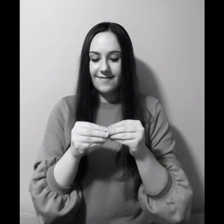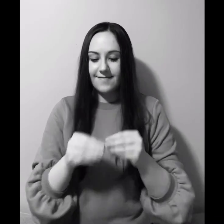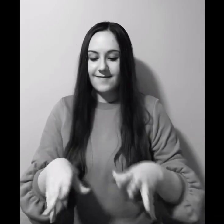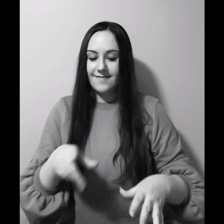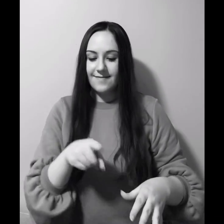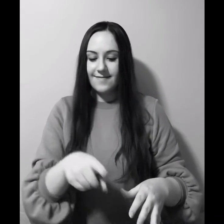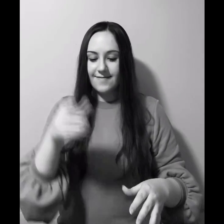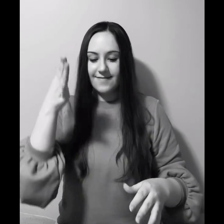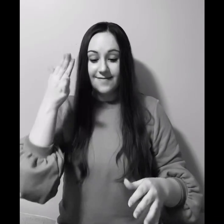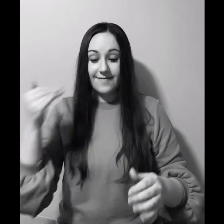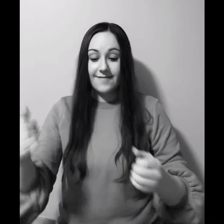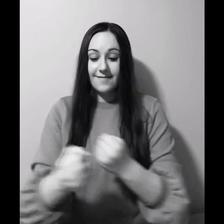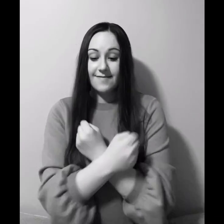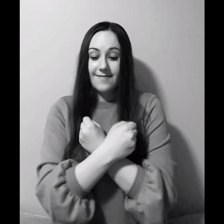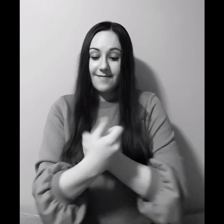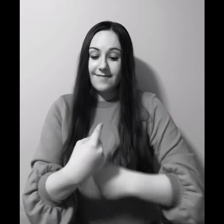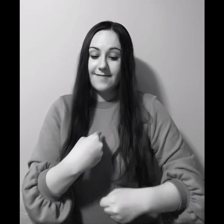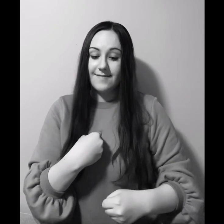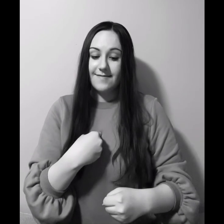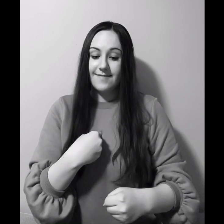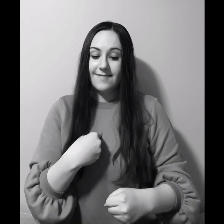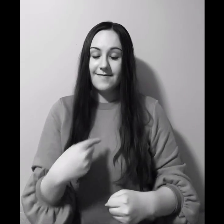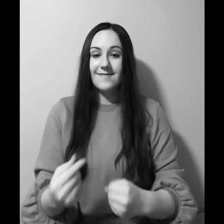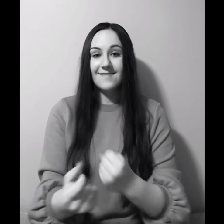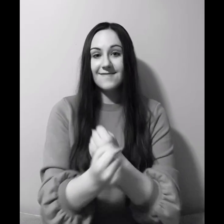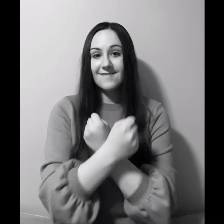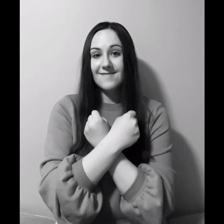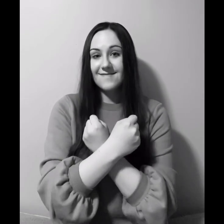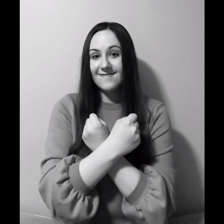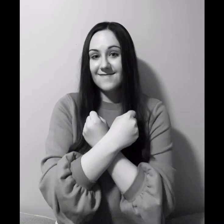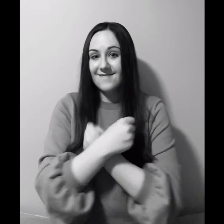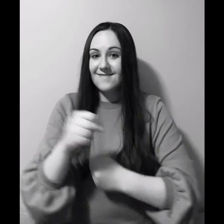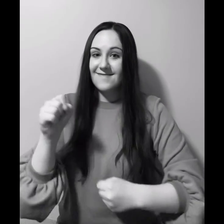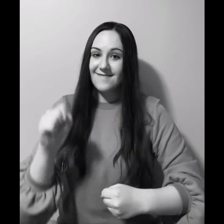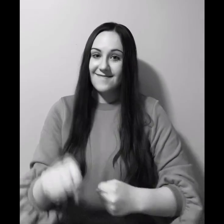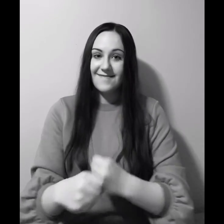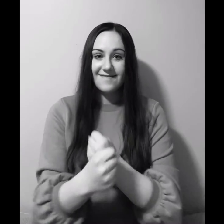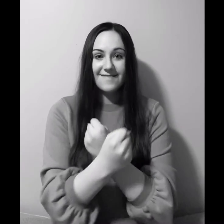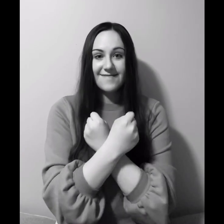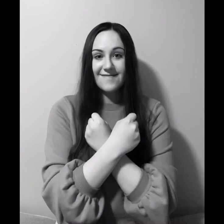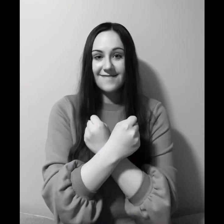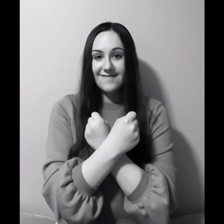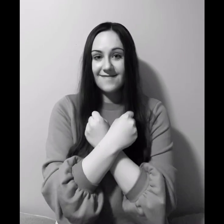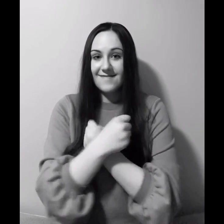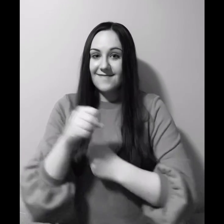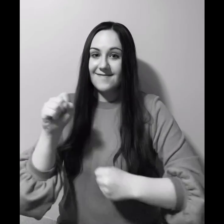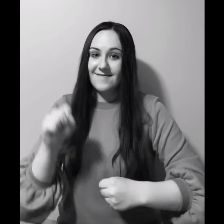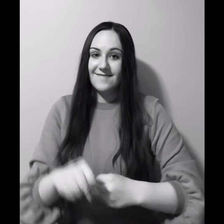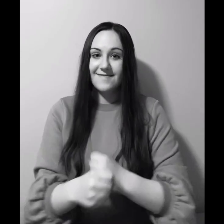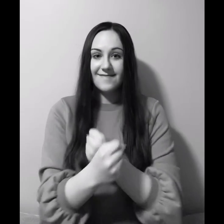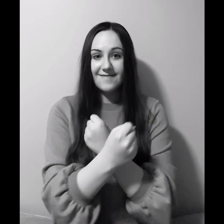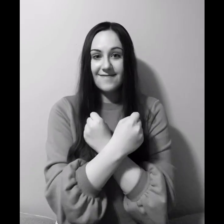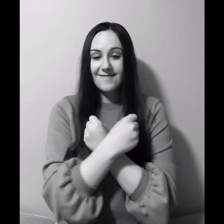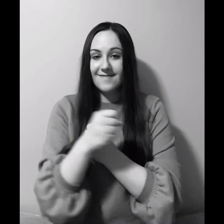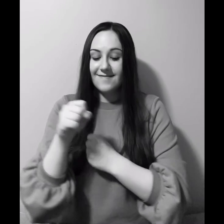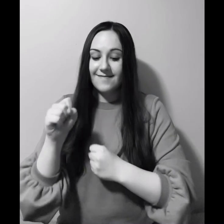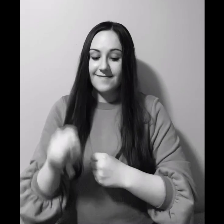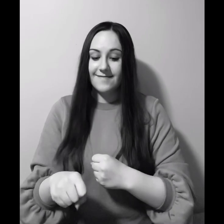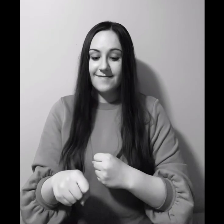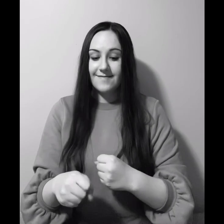to lose you to love me To love, love you To love, love you, to love you